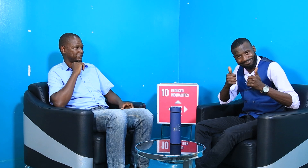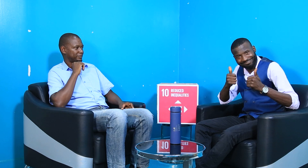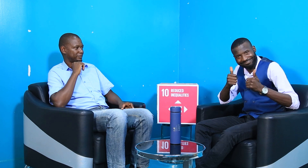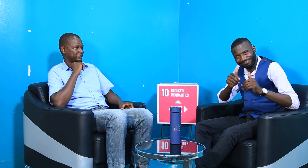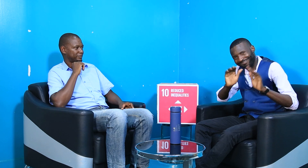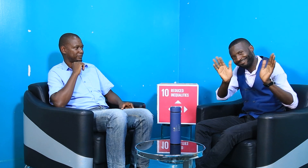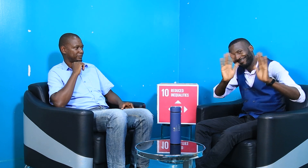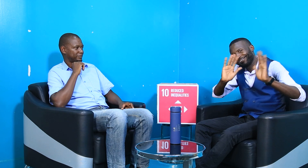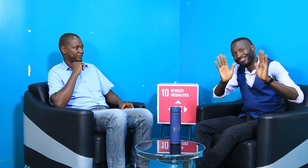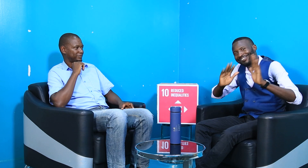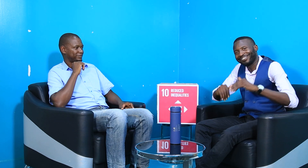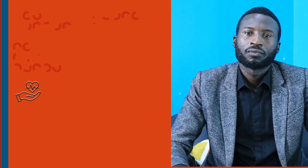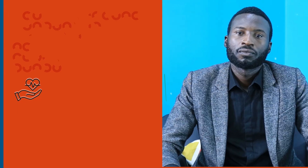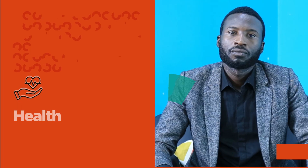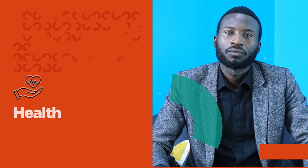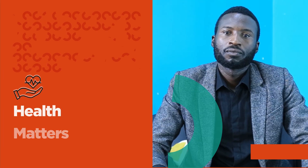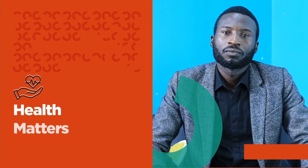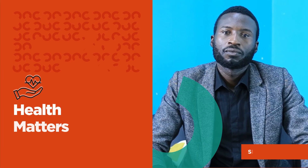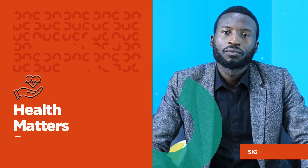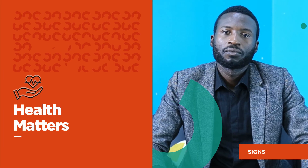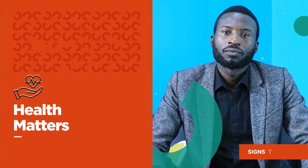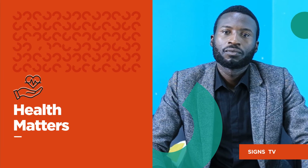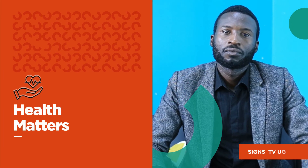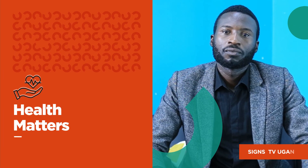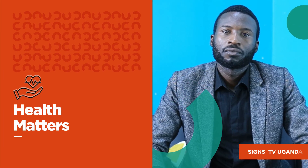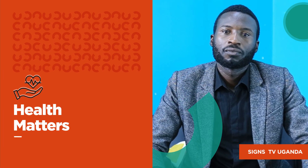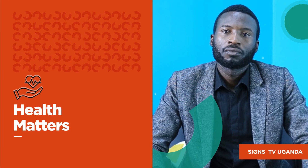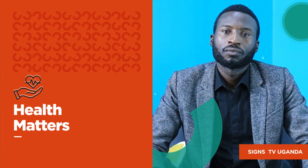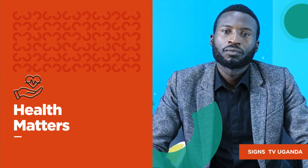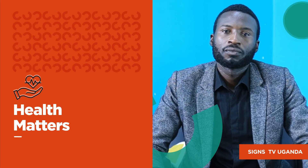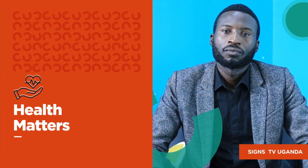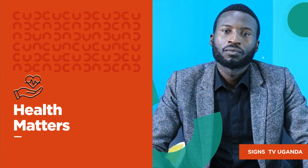YouTube, Twitter platforms. Thank you. Nice time.